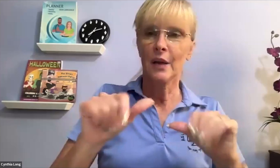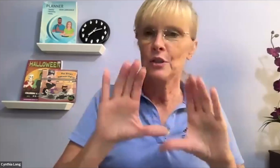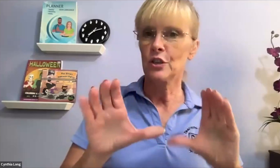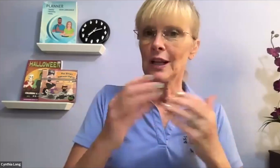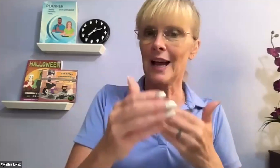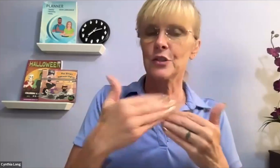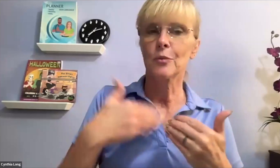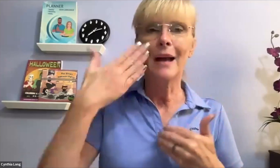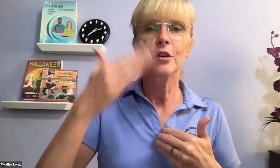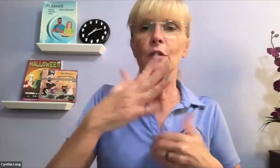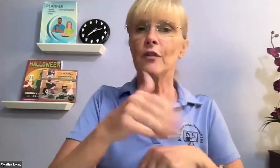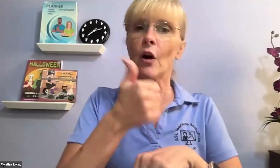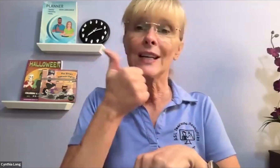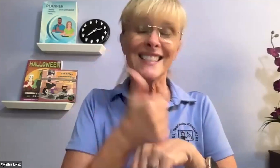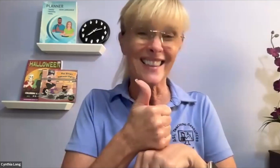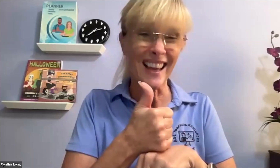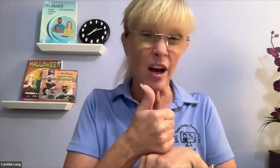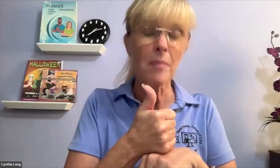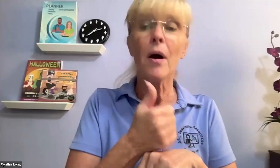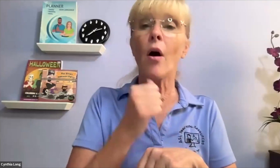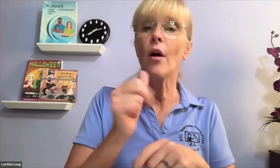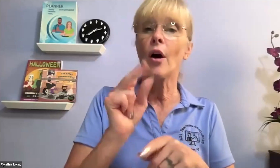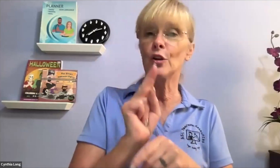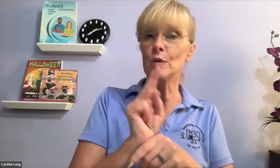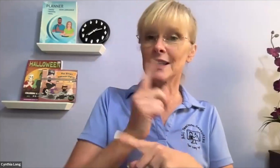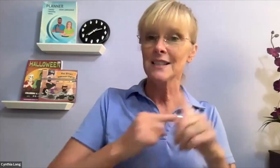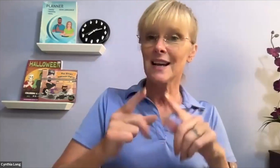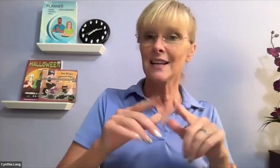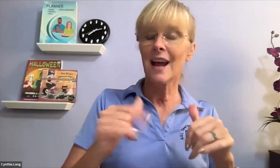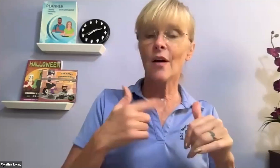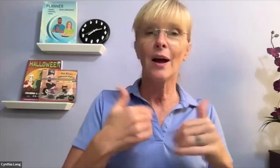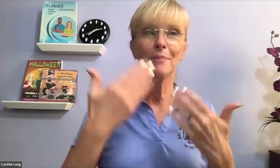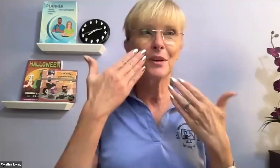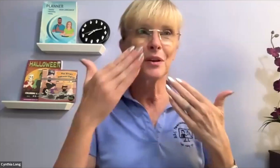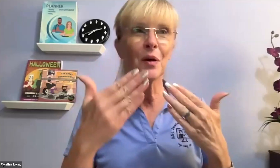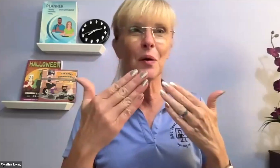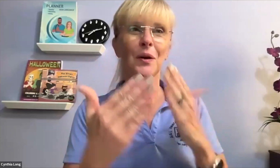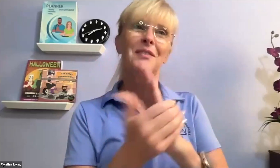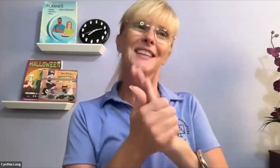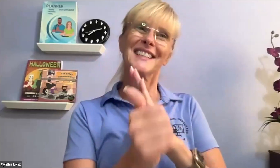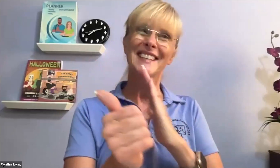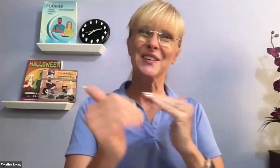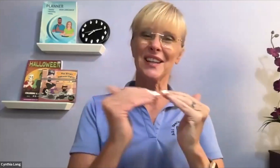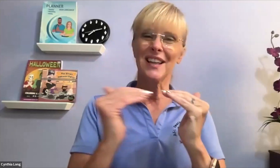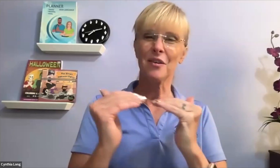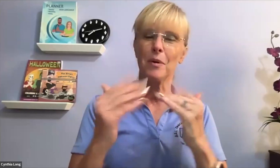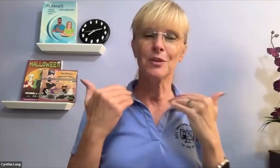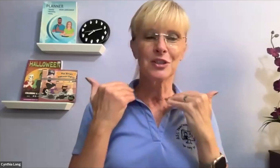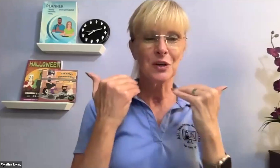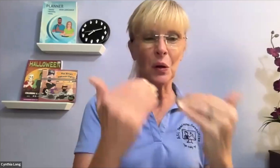language in your classroom. I don't know if you've already set that up or are using sign now. I don't know even the skill level, but we're just going to